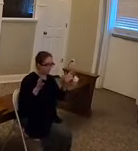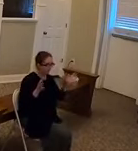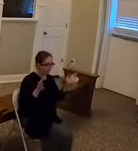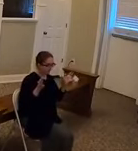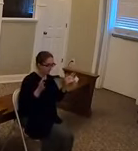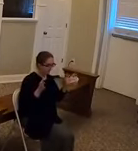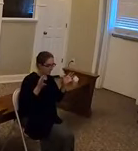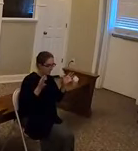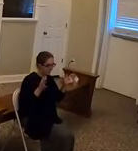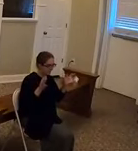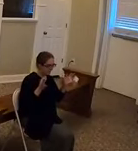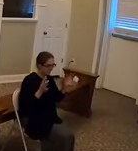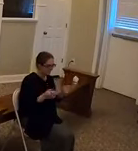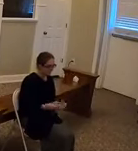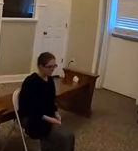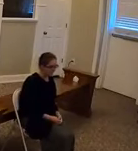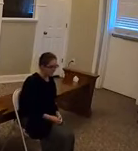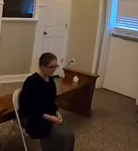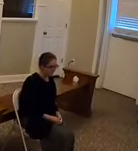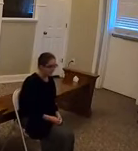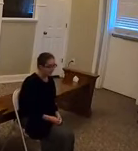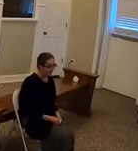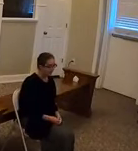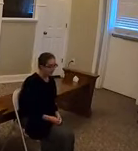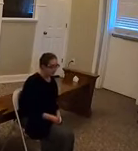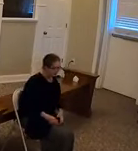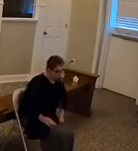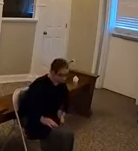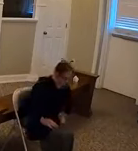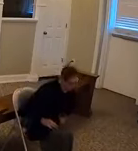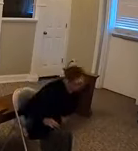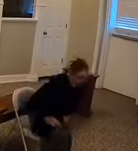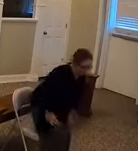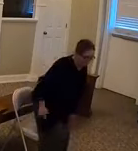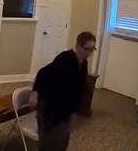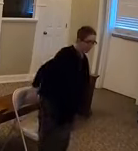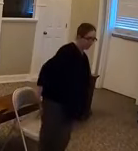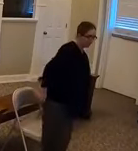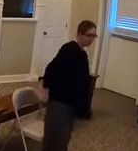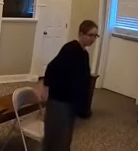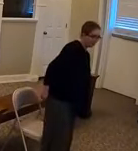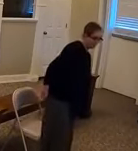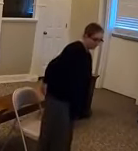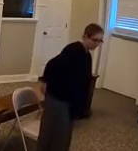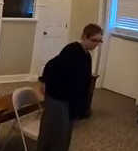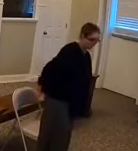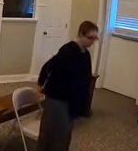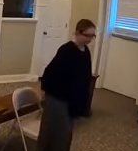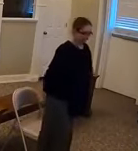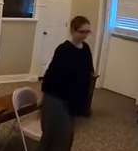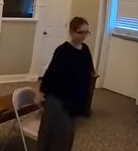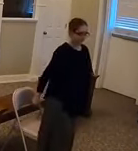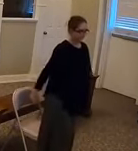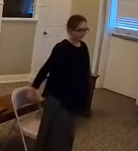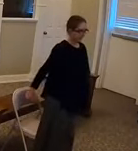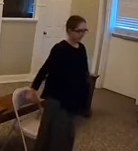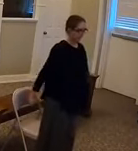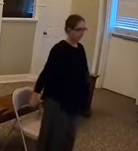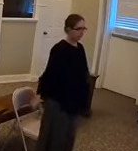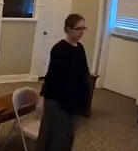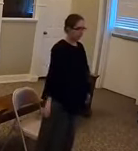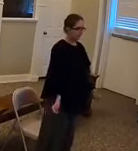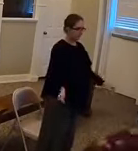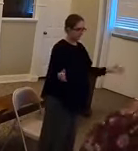hallelujah, hallelujah, Jesus. Holy God, holy God, holy God, hallelujah,